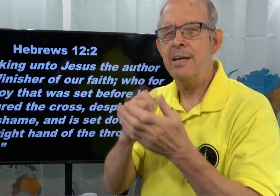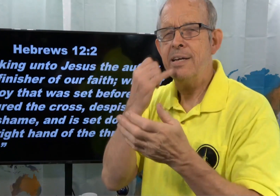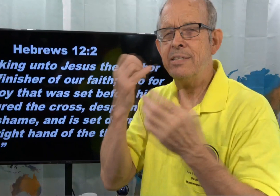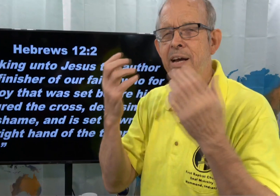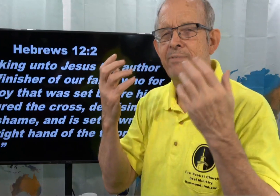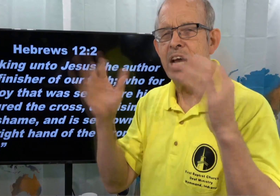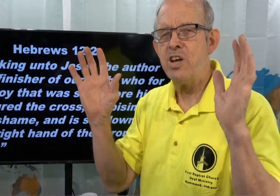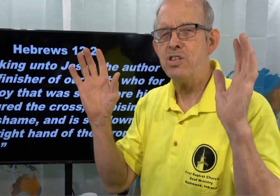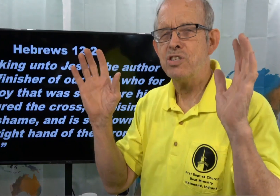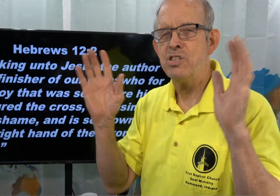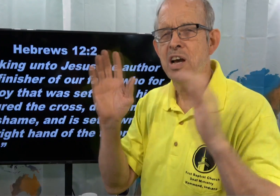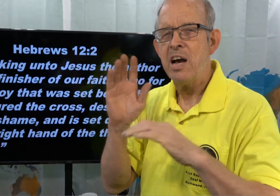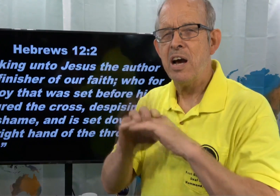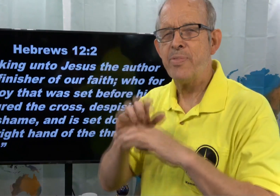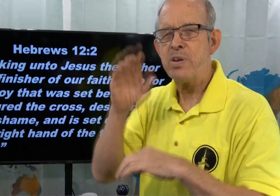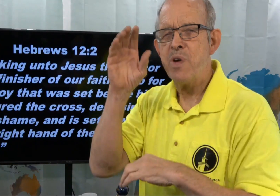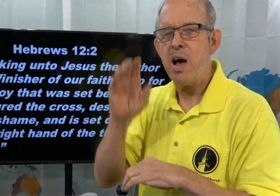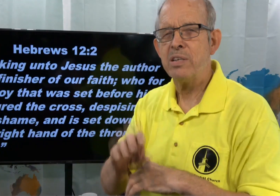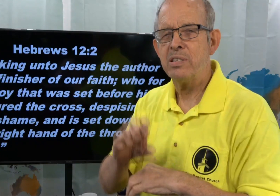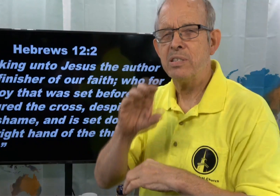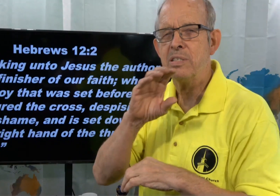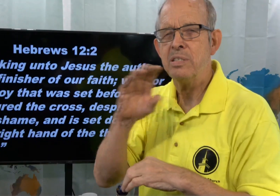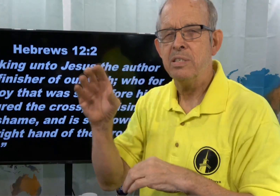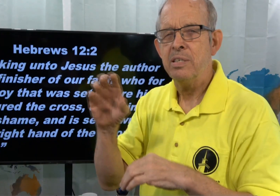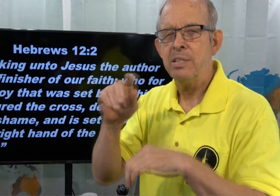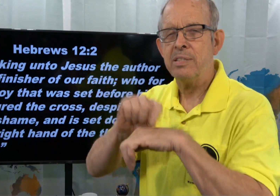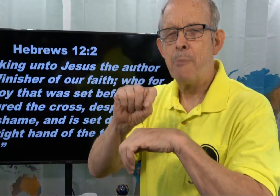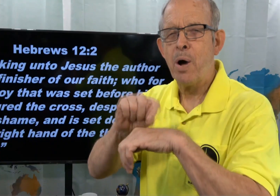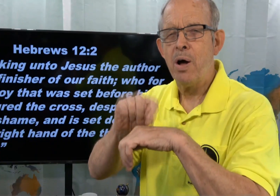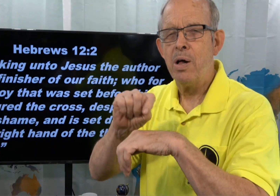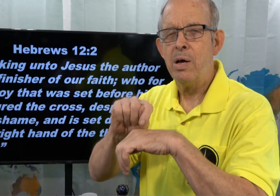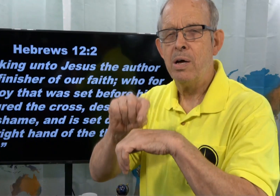it finished at the cross. The tupper